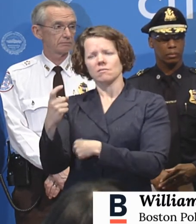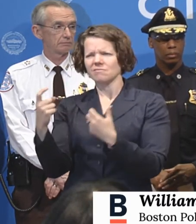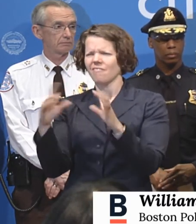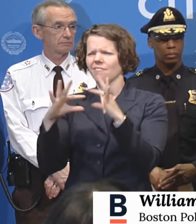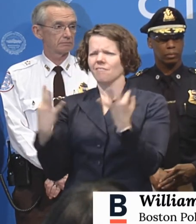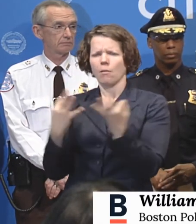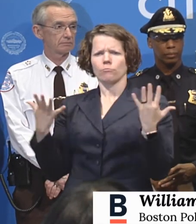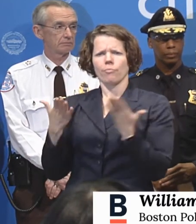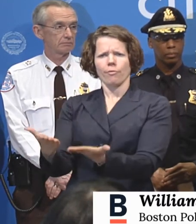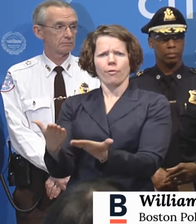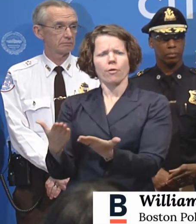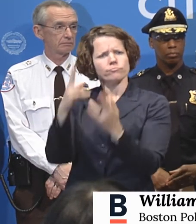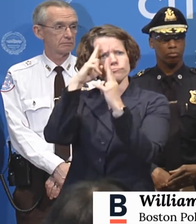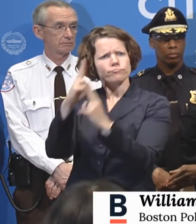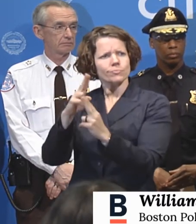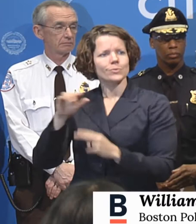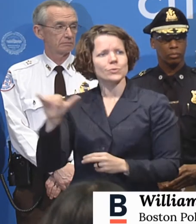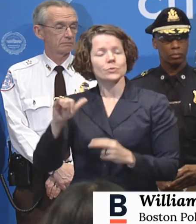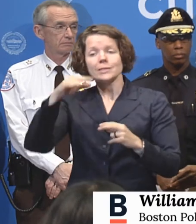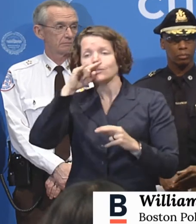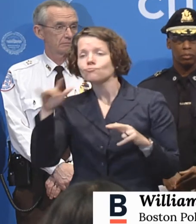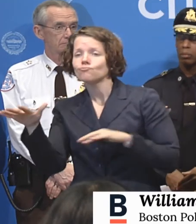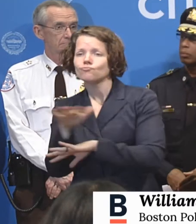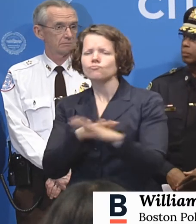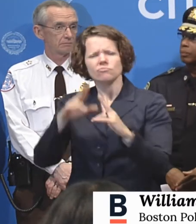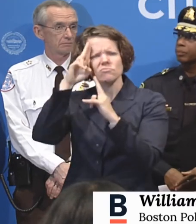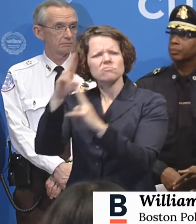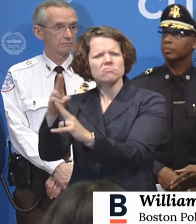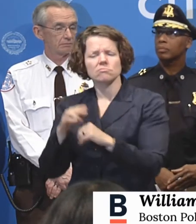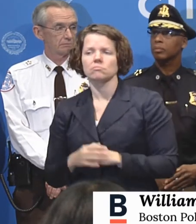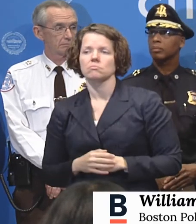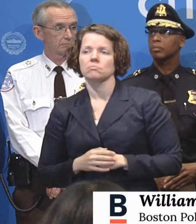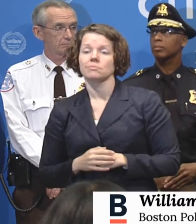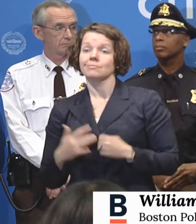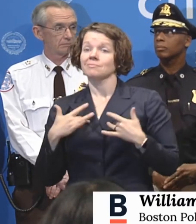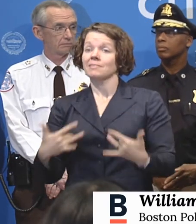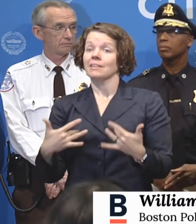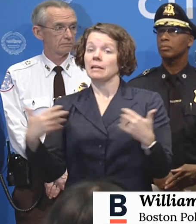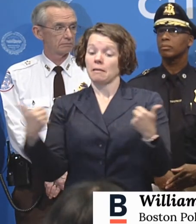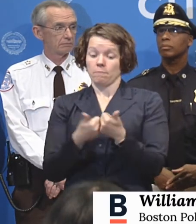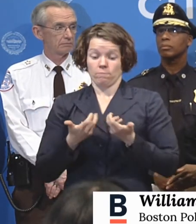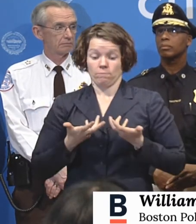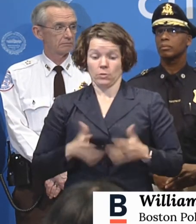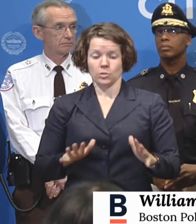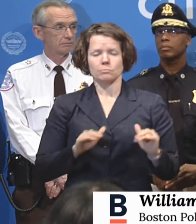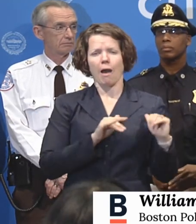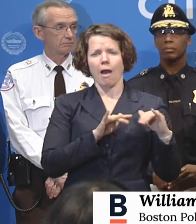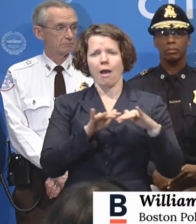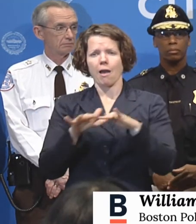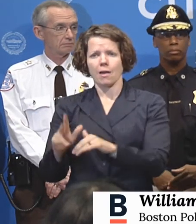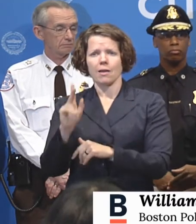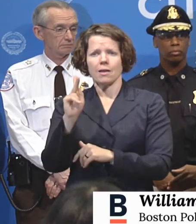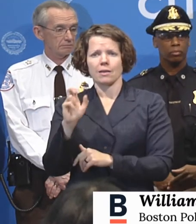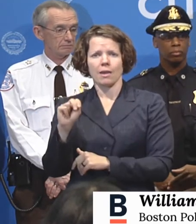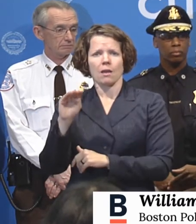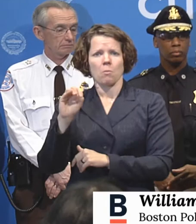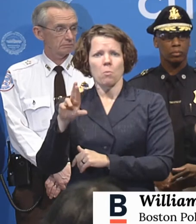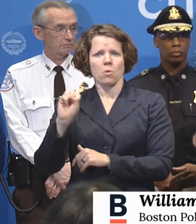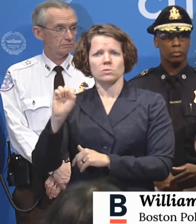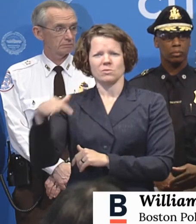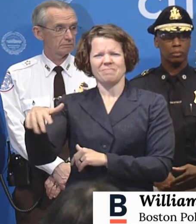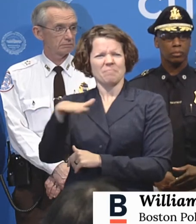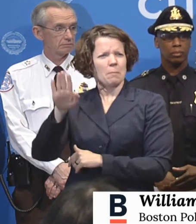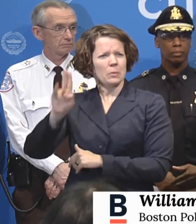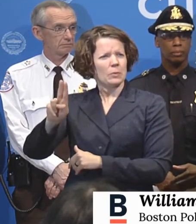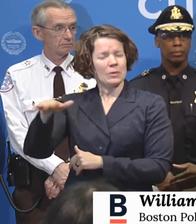game ends, usually we have a large crowd that heads down to Kenmore Square. And again, be mindful of